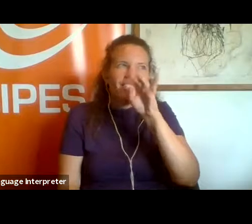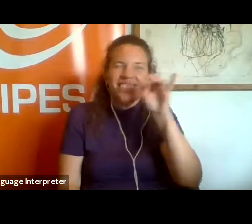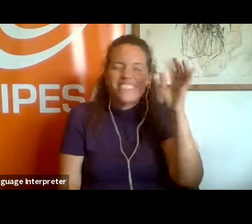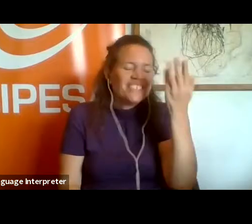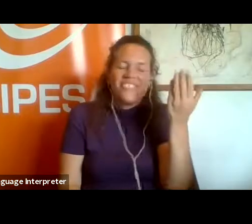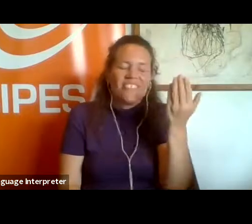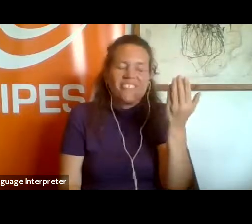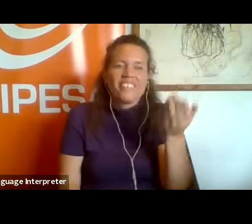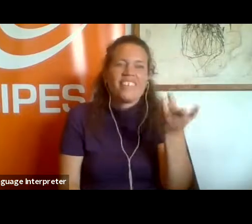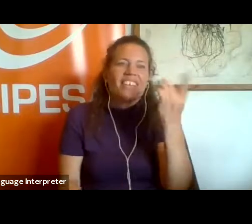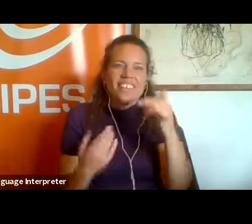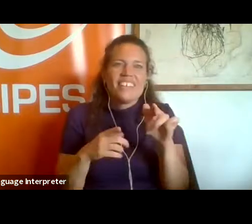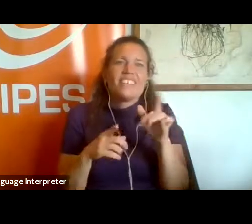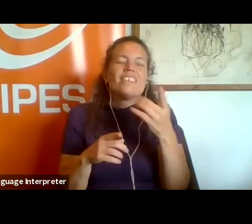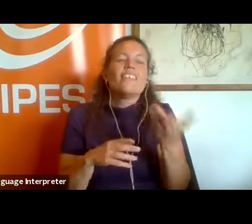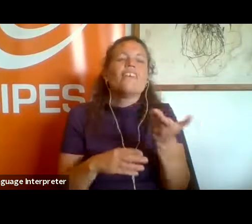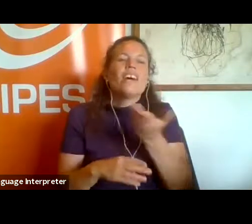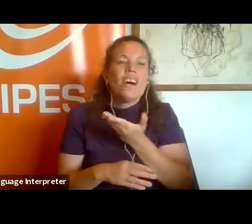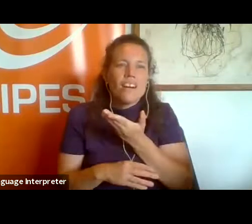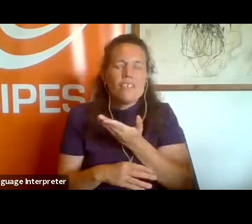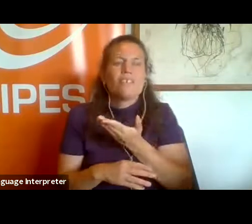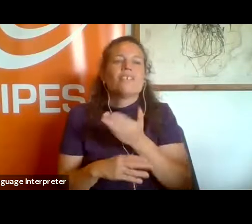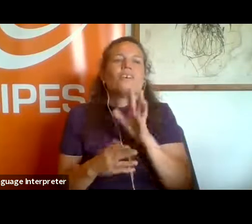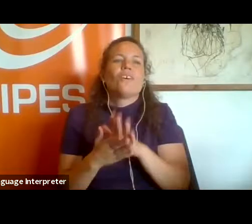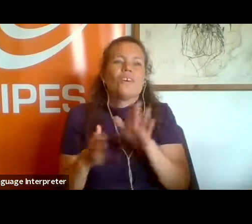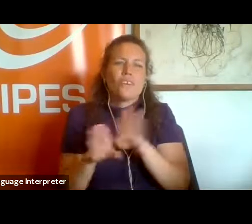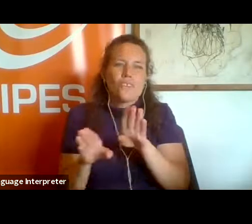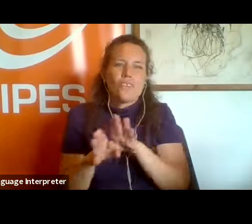Obviously, we also have the Digital Peace Now Twitter, so